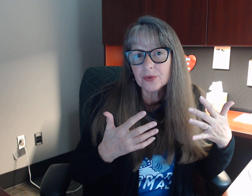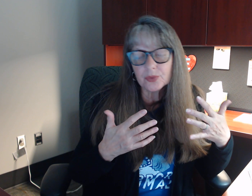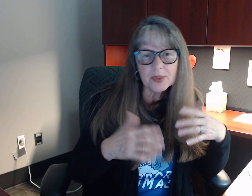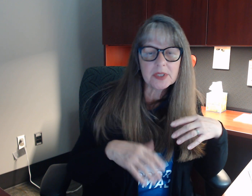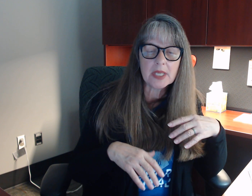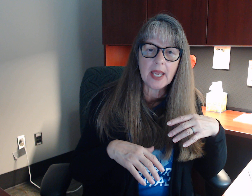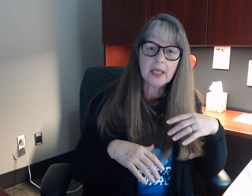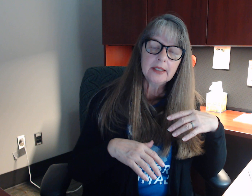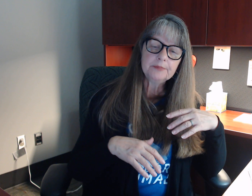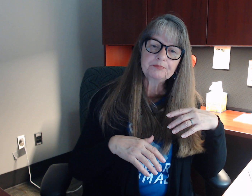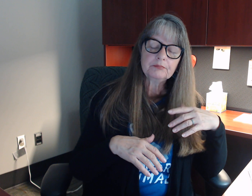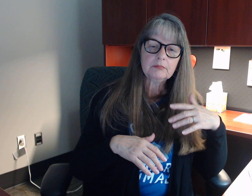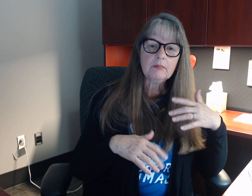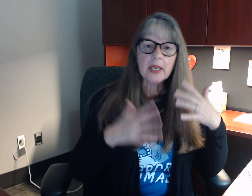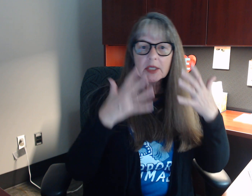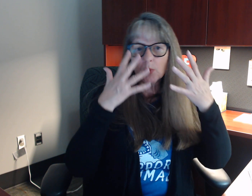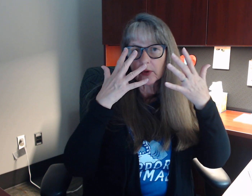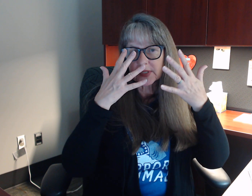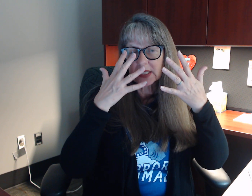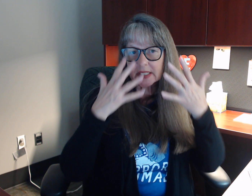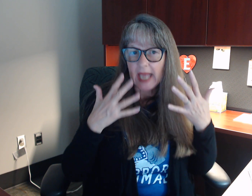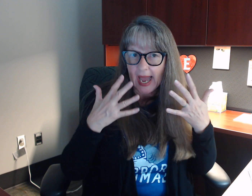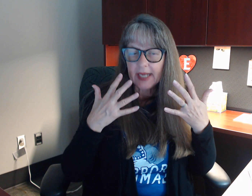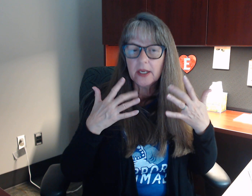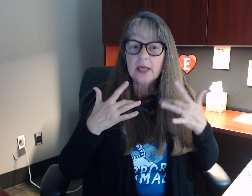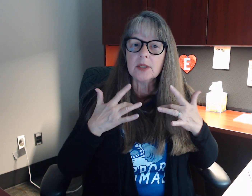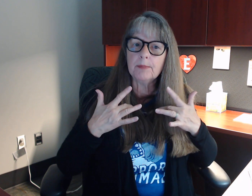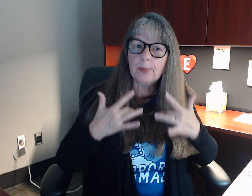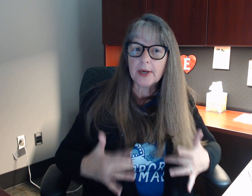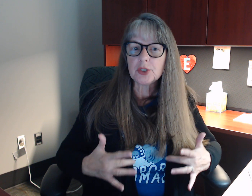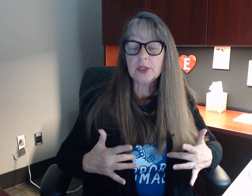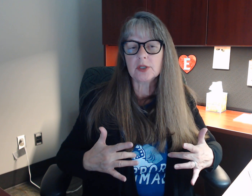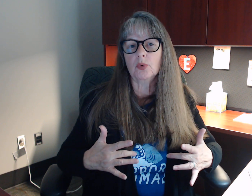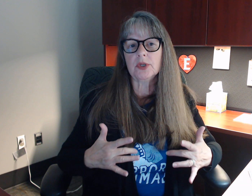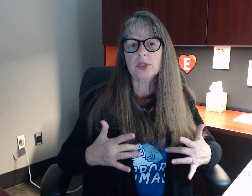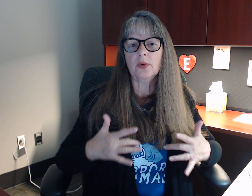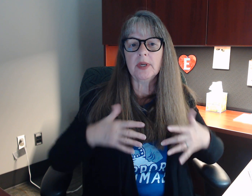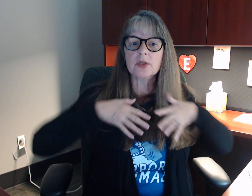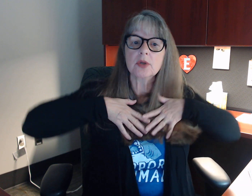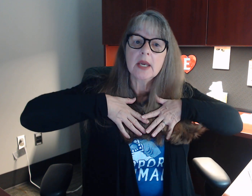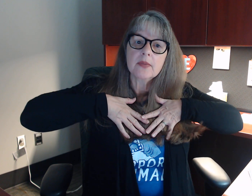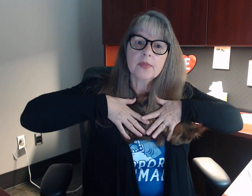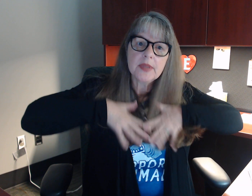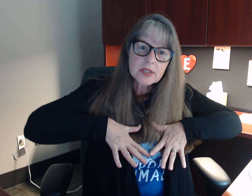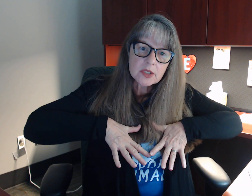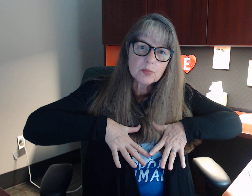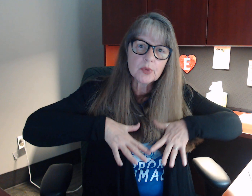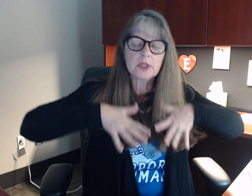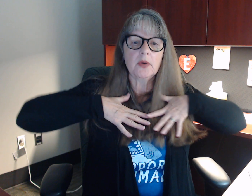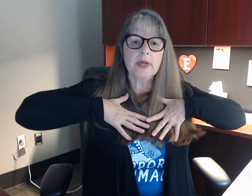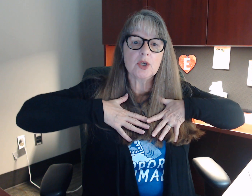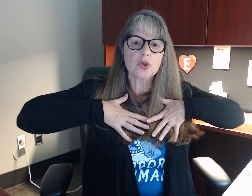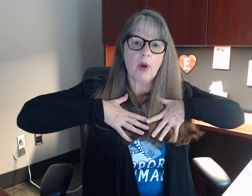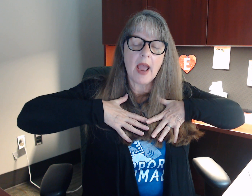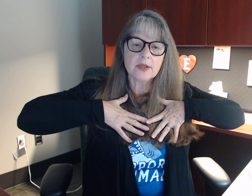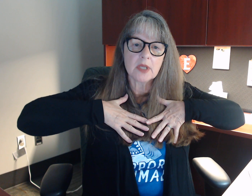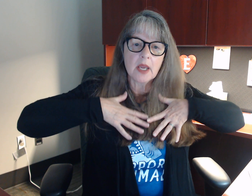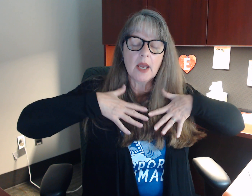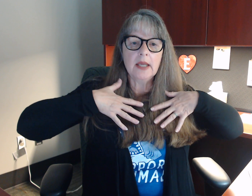we'd say, is more of a sad. Depression is more serious. This is more serious or has a